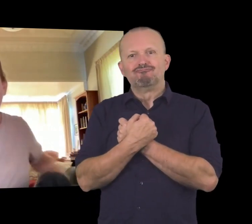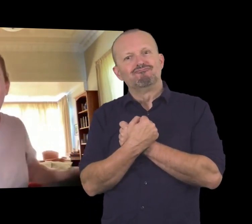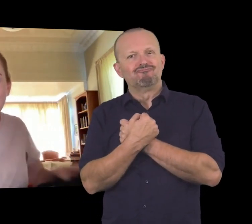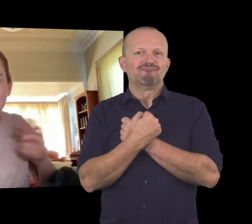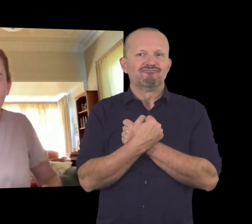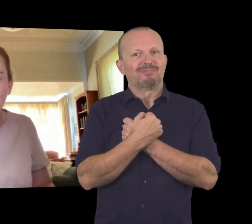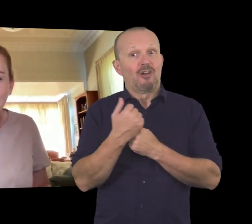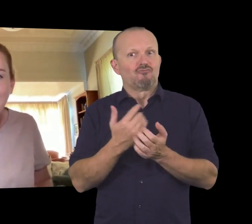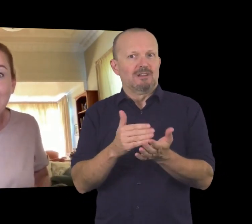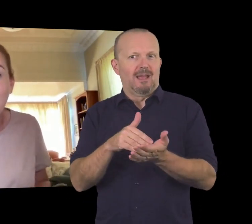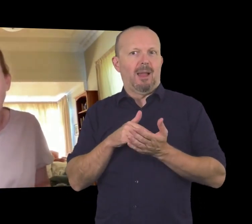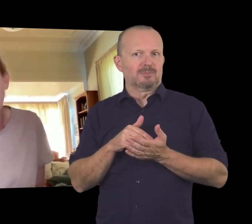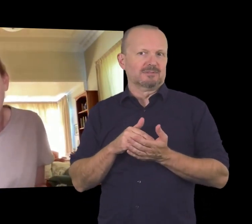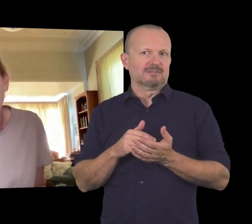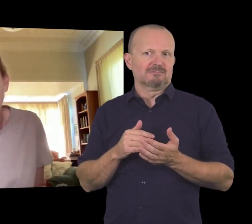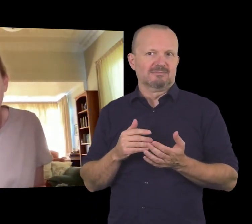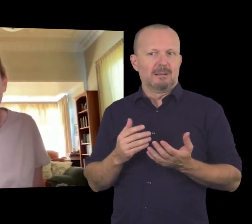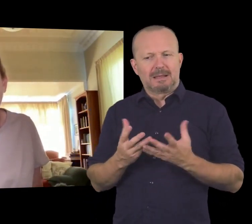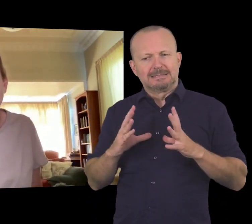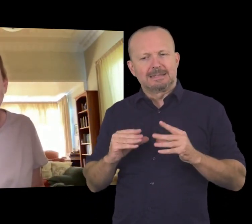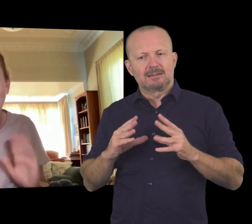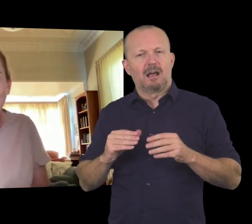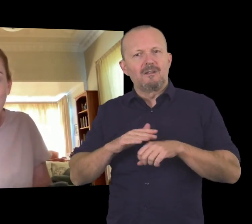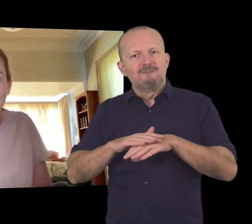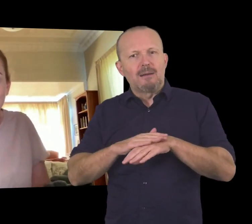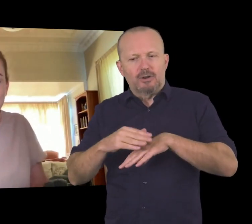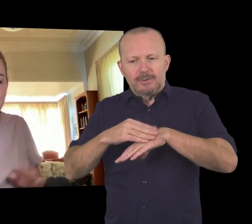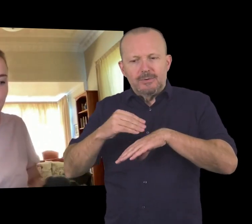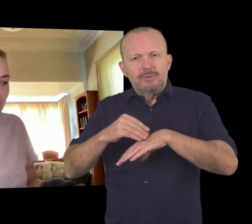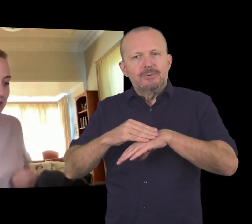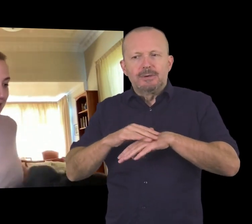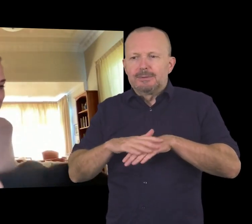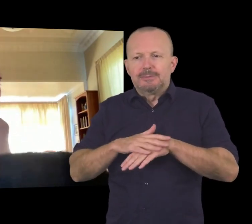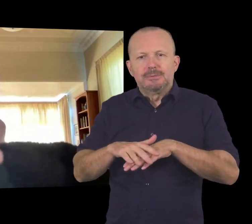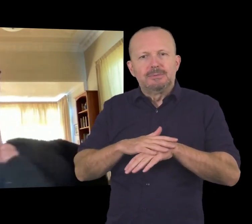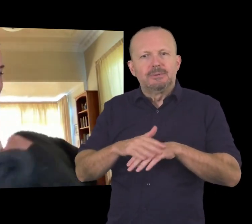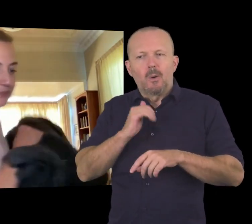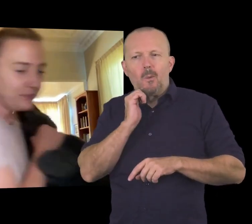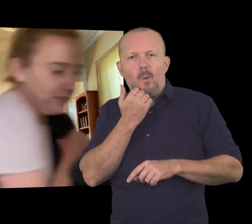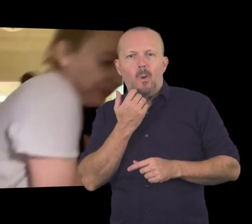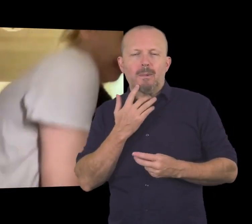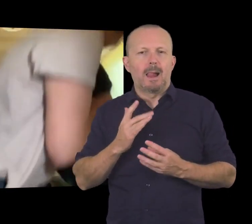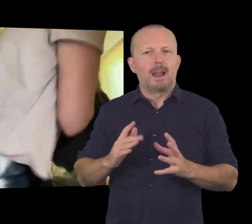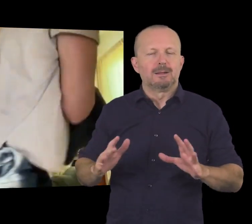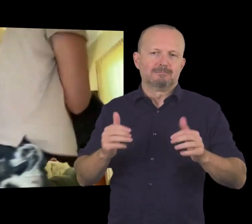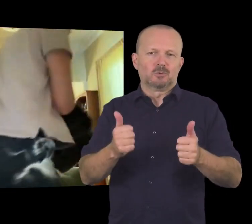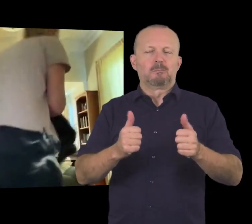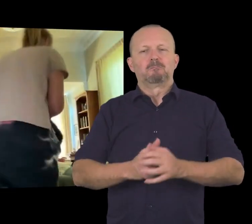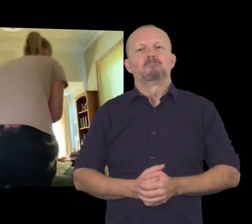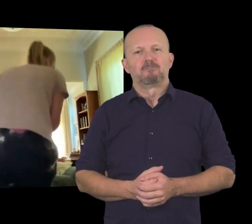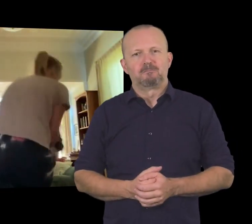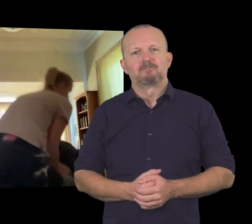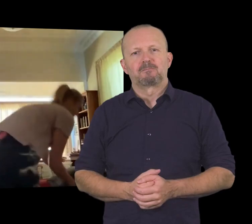really helps in the bit where we use the tactile fabric. So I've done that as well.